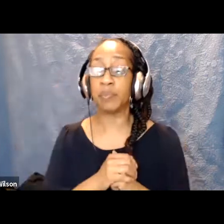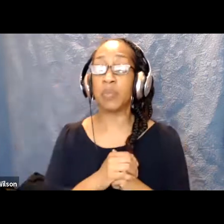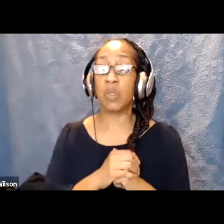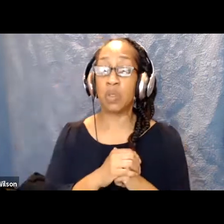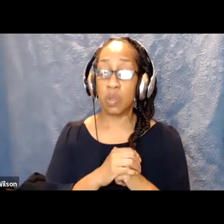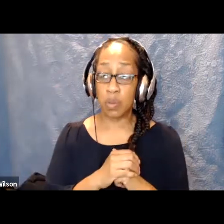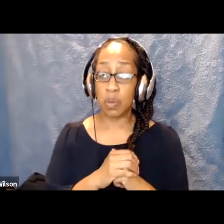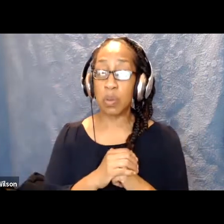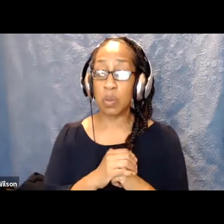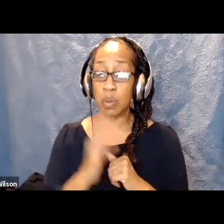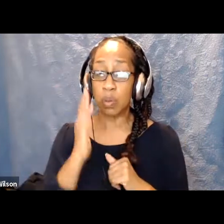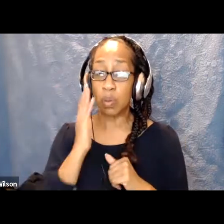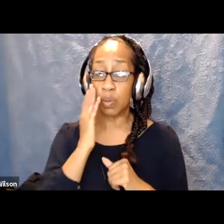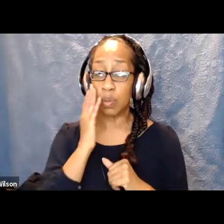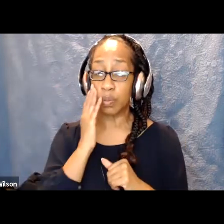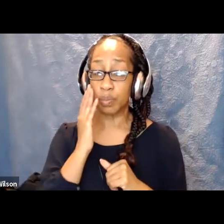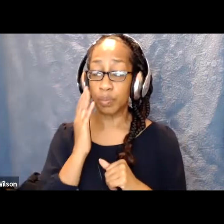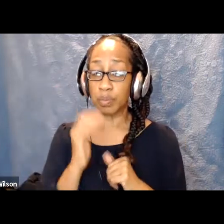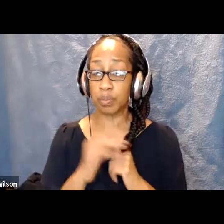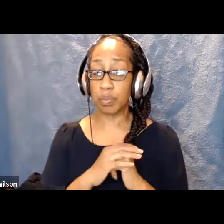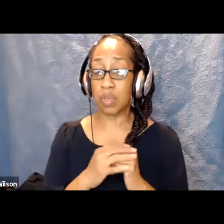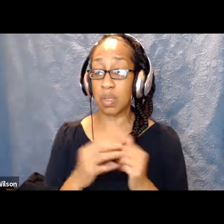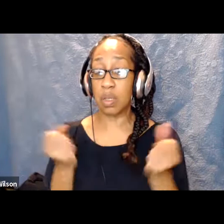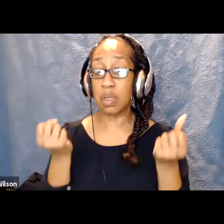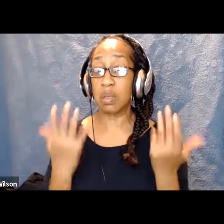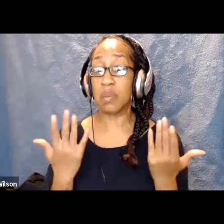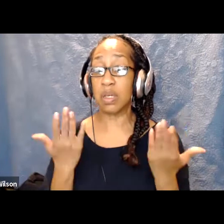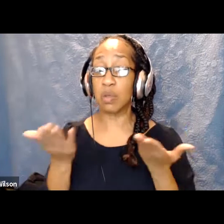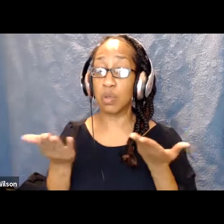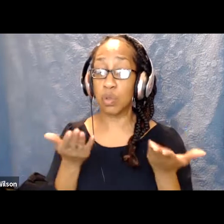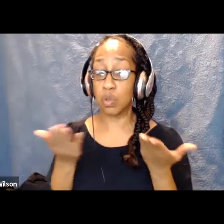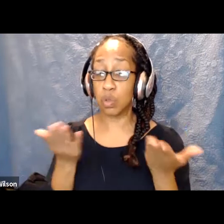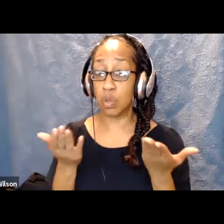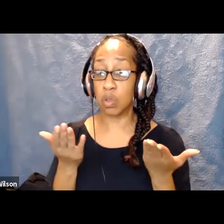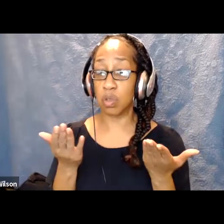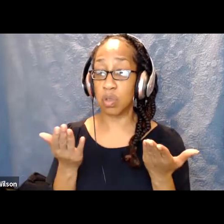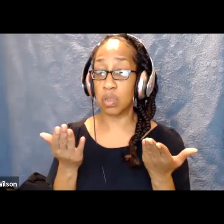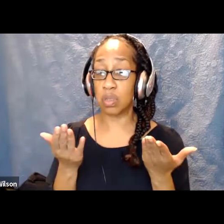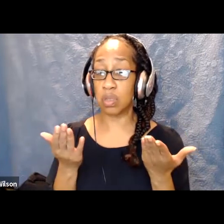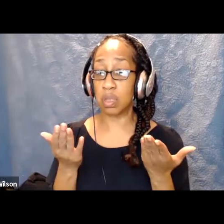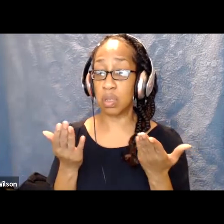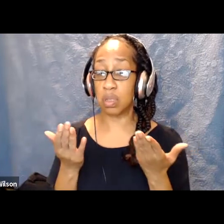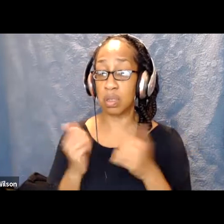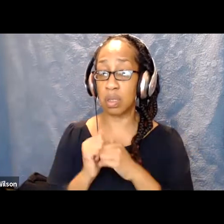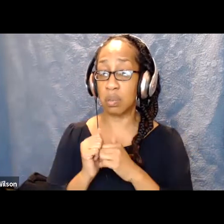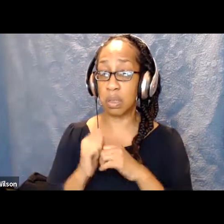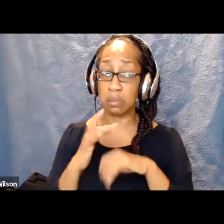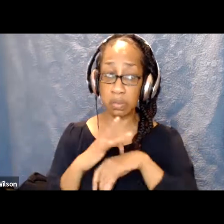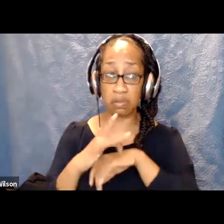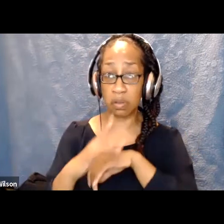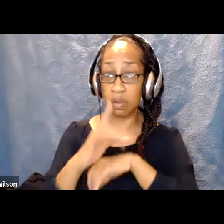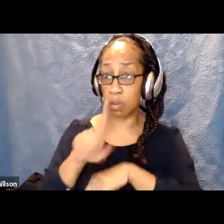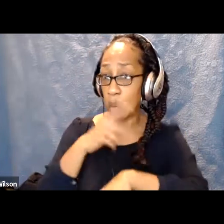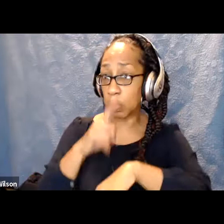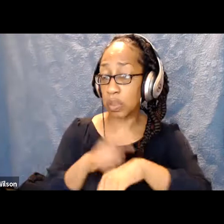to point out that many of the services that have been long been available through the